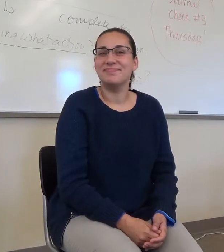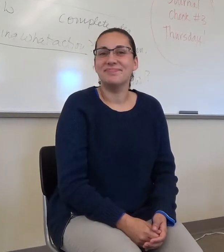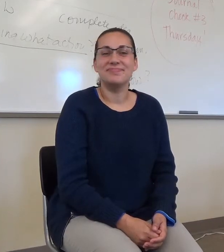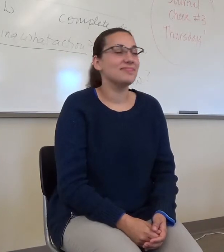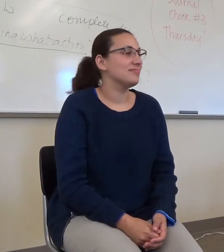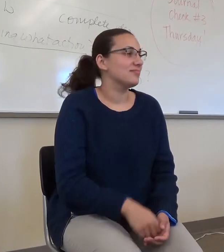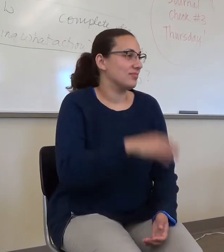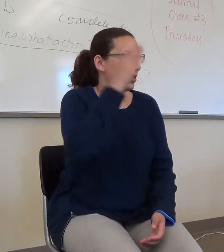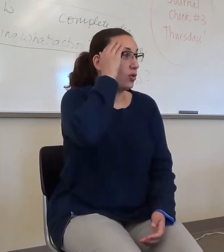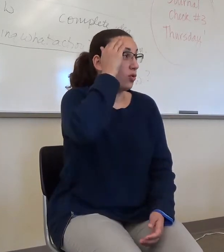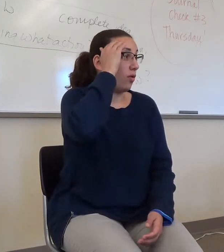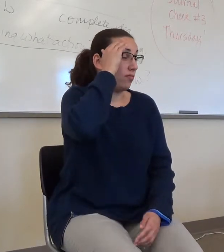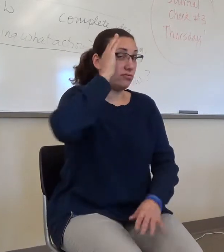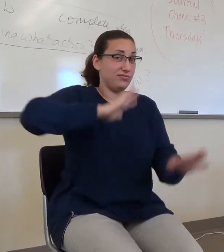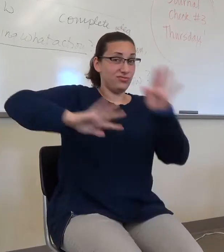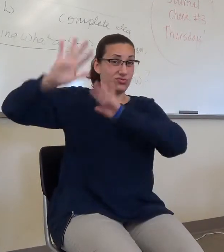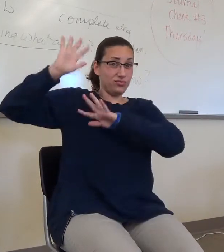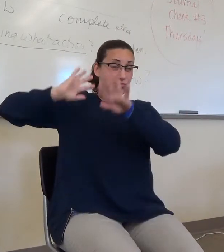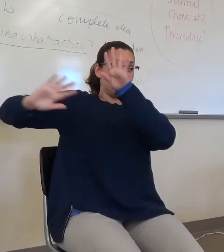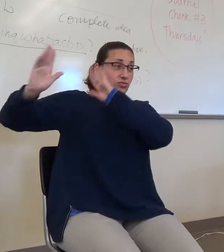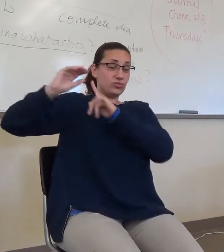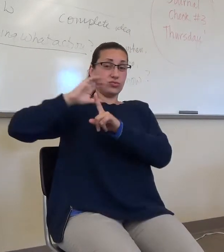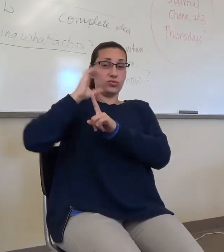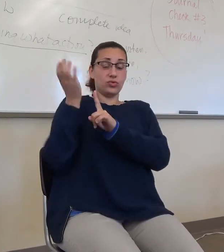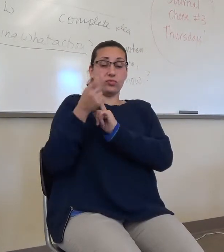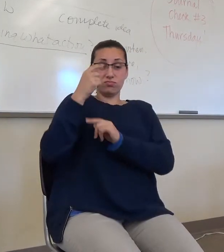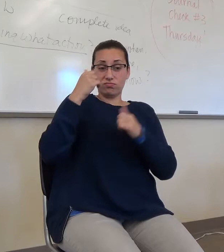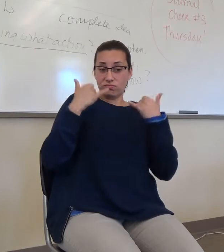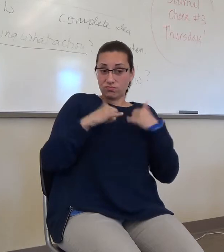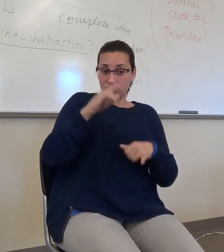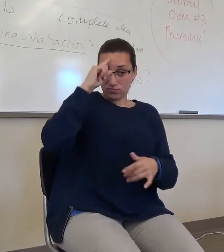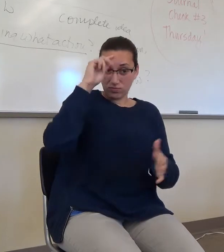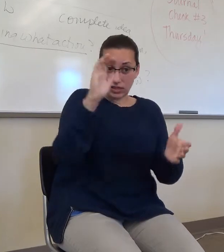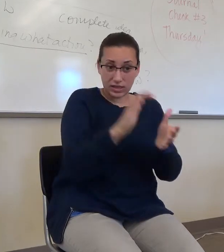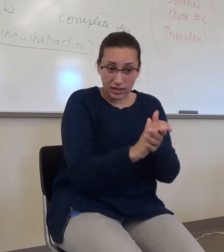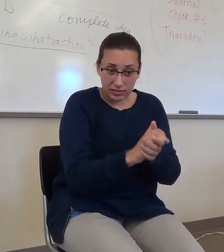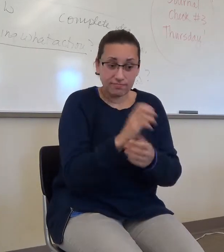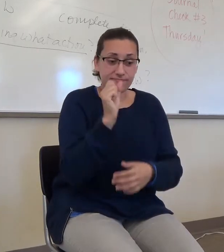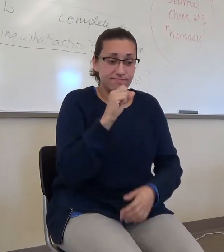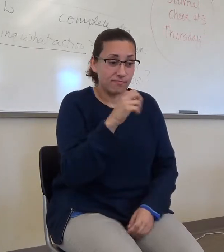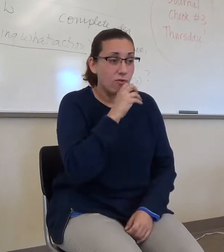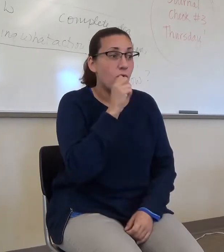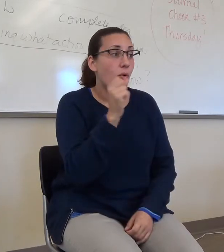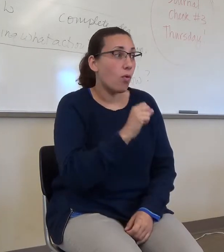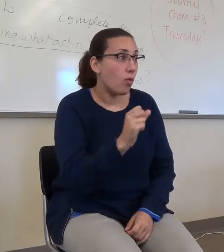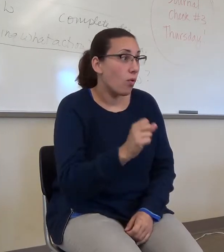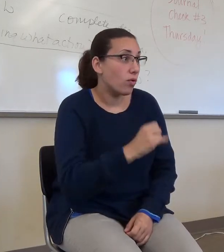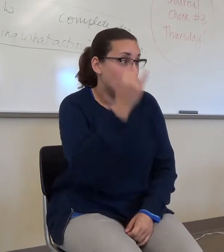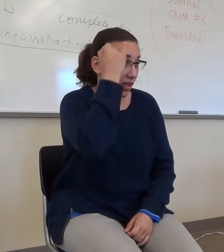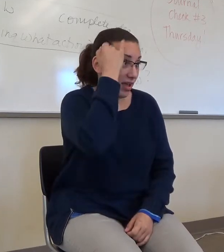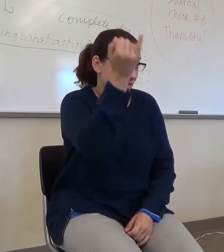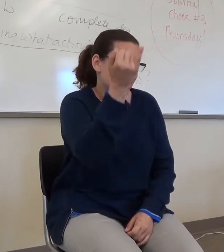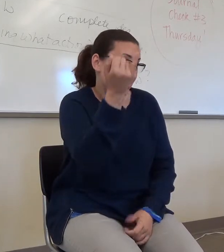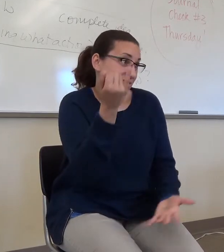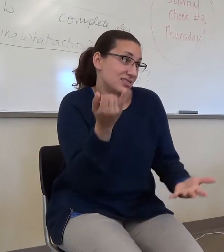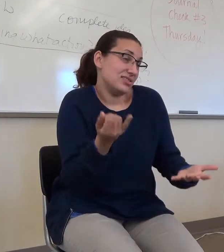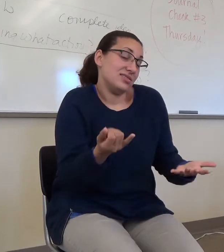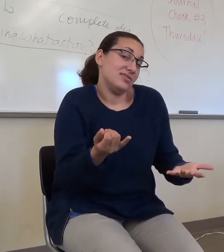for ancient cultures who still believe in these old ideas, that makes a kind of a